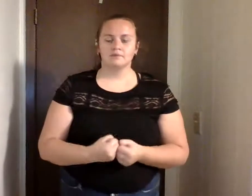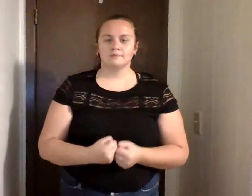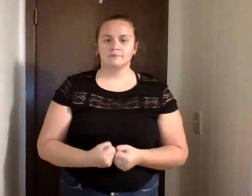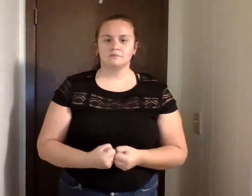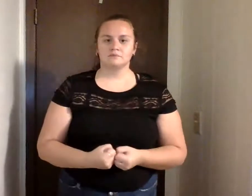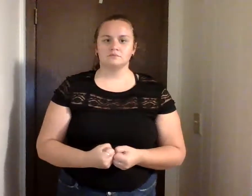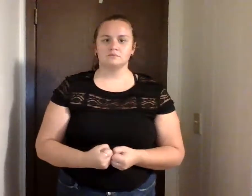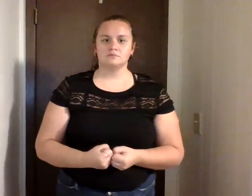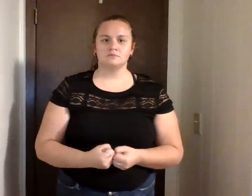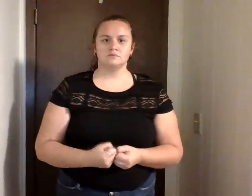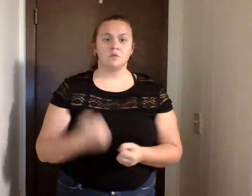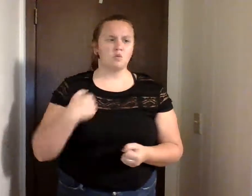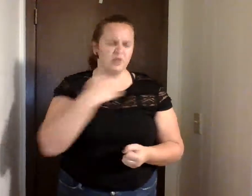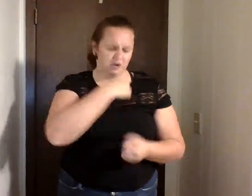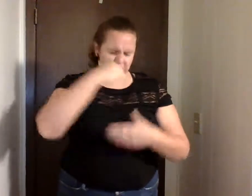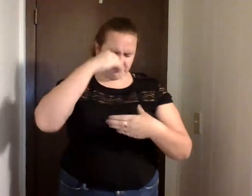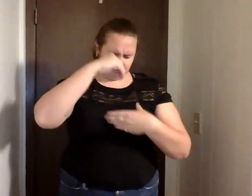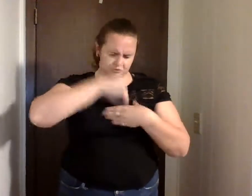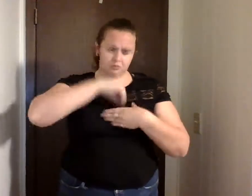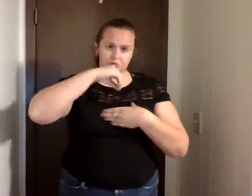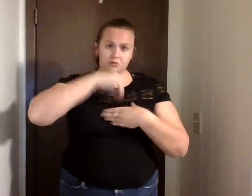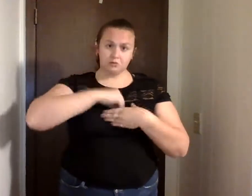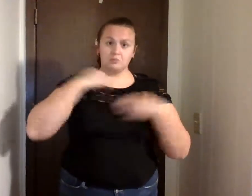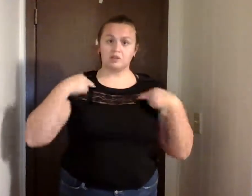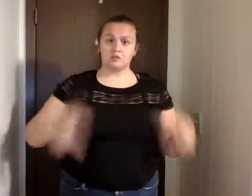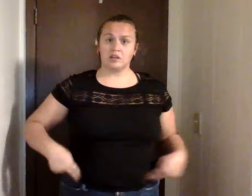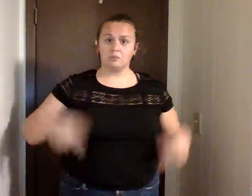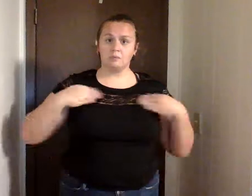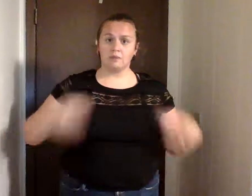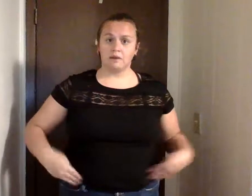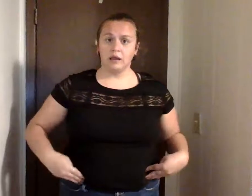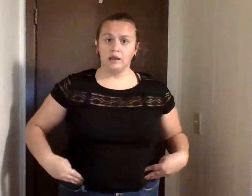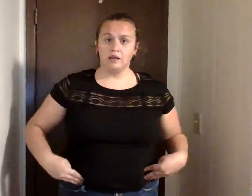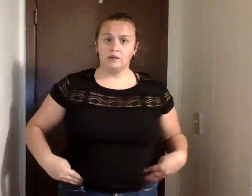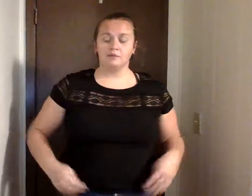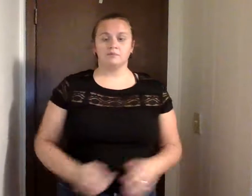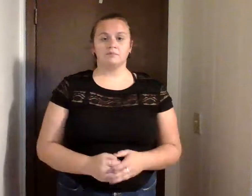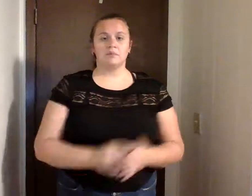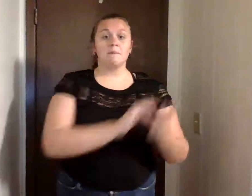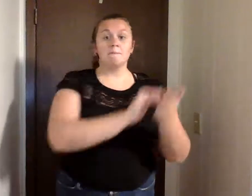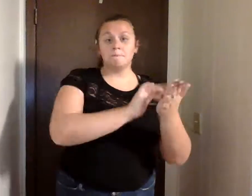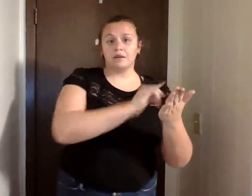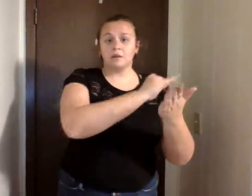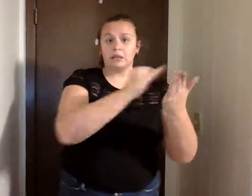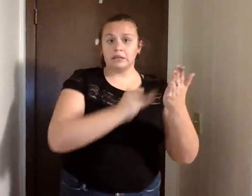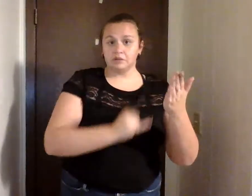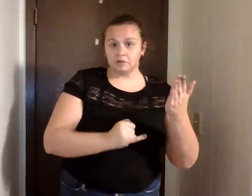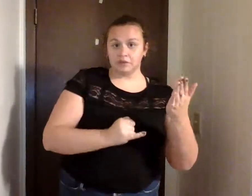are innately tuned into the beauty of the human body. And medical illustration is still art.